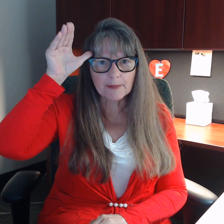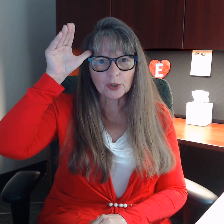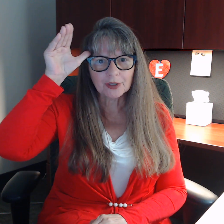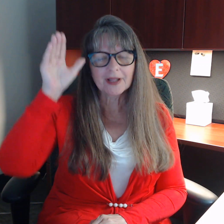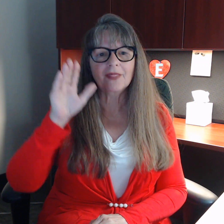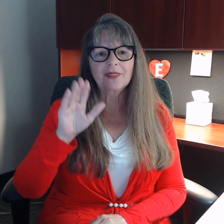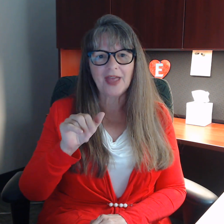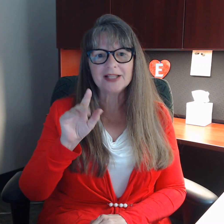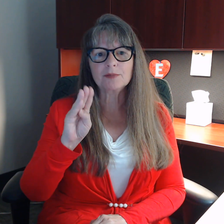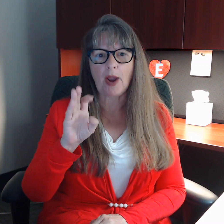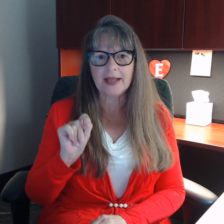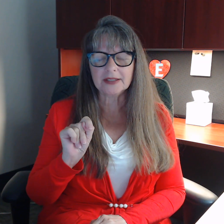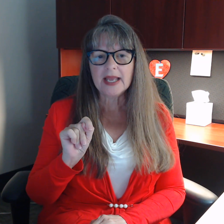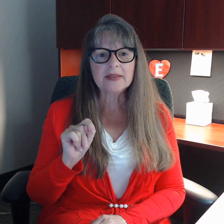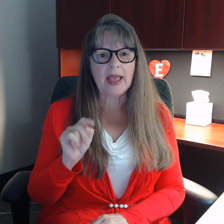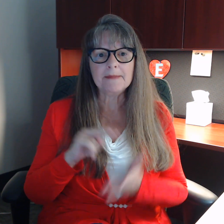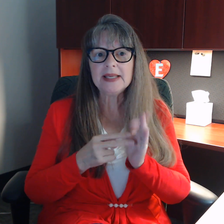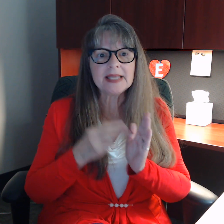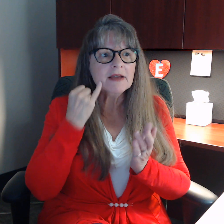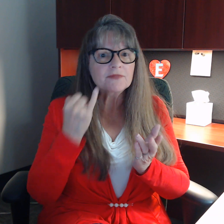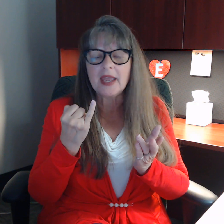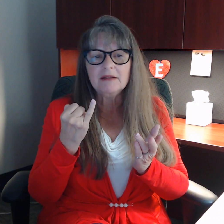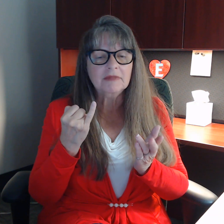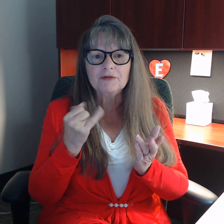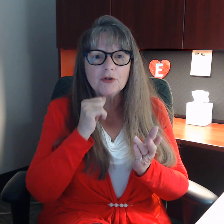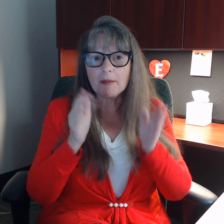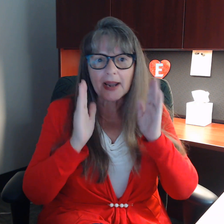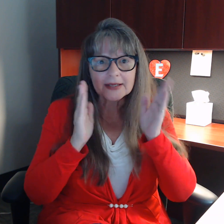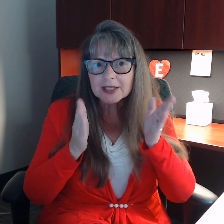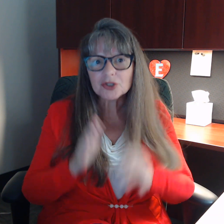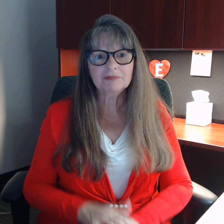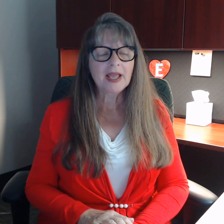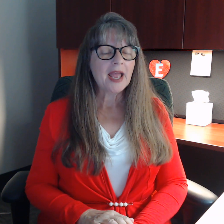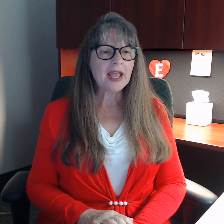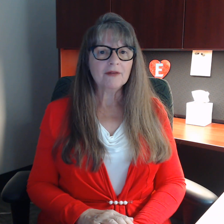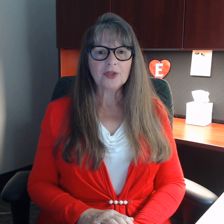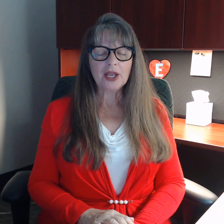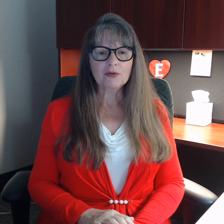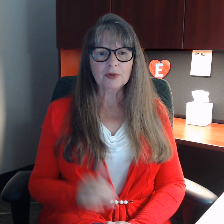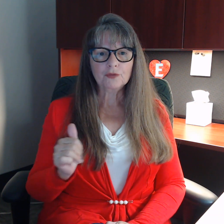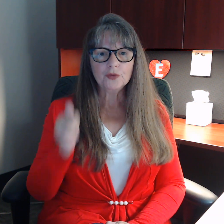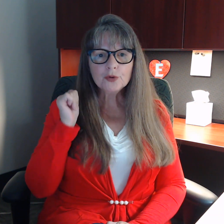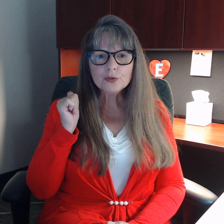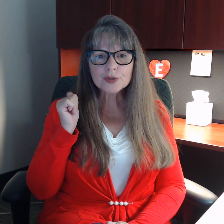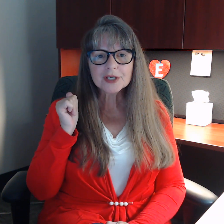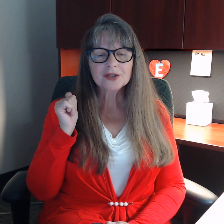Stubborn, that's a brat. That means if they're not paying attention, if they refuse